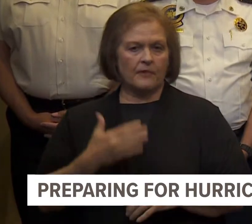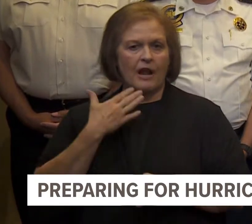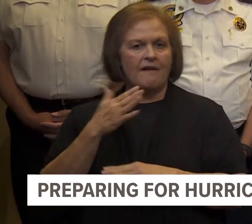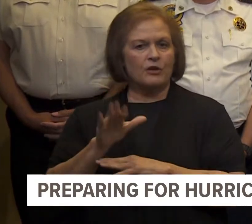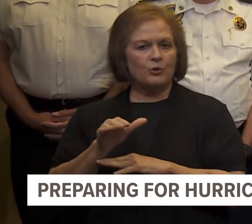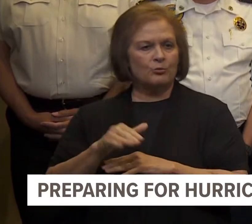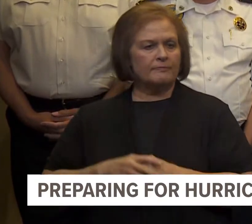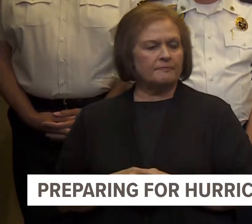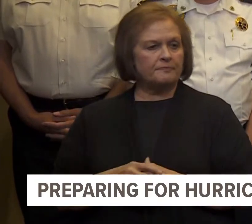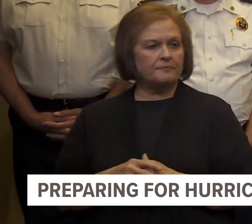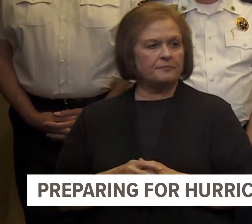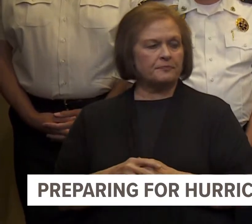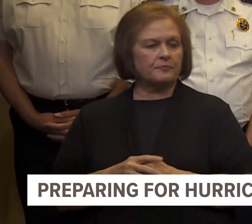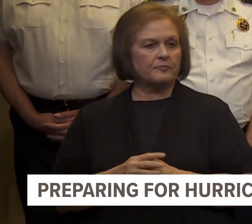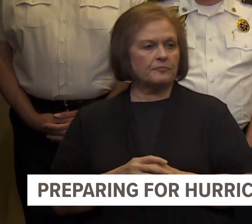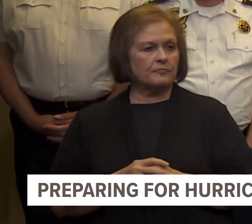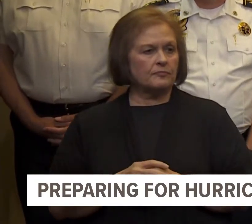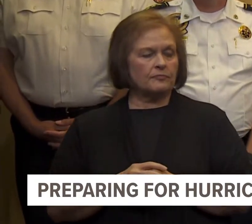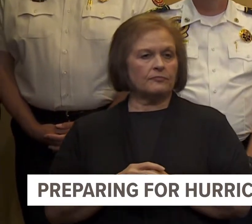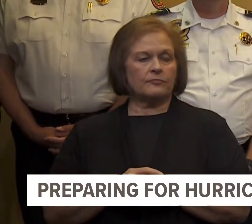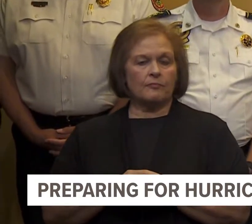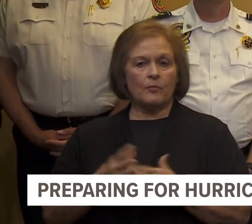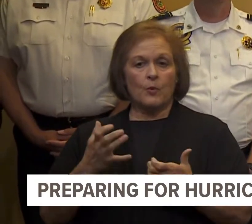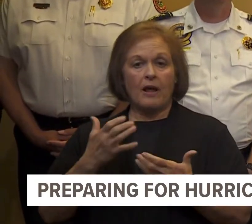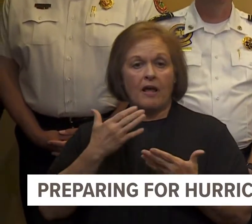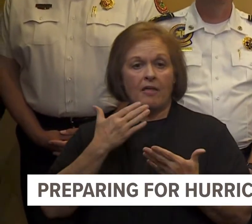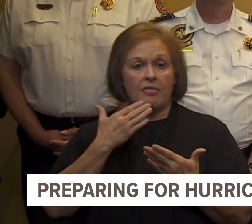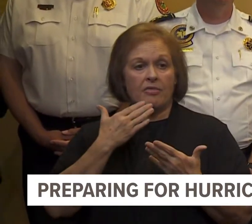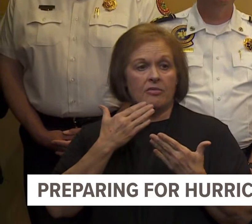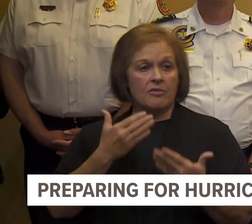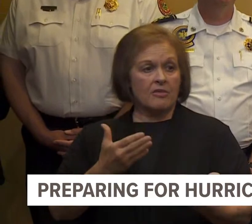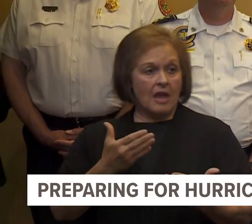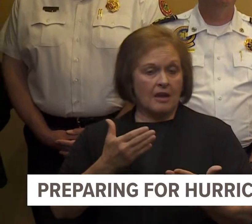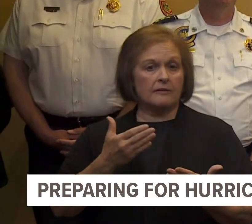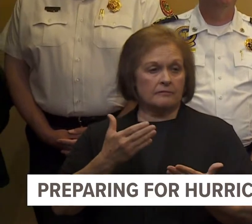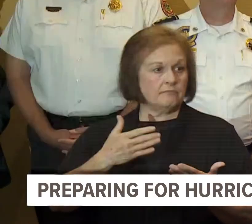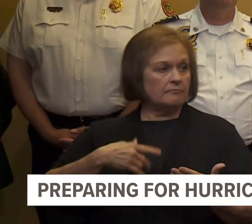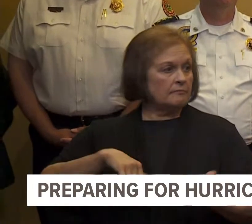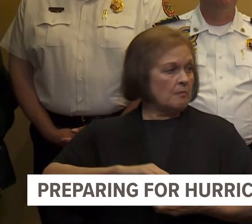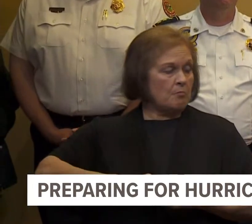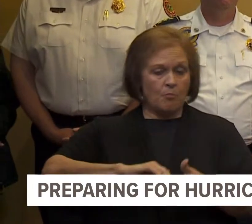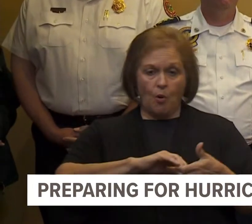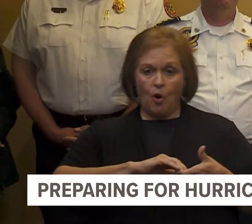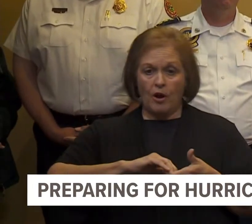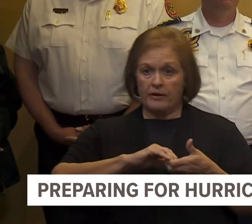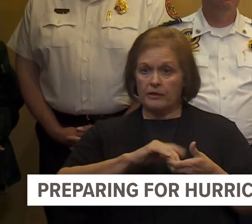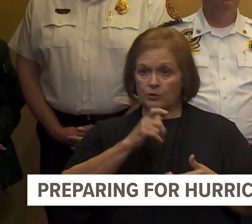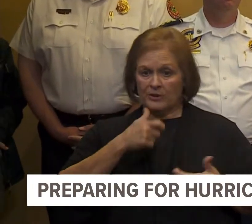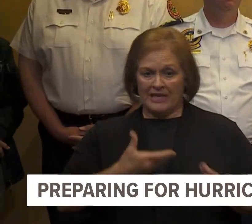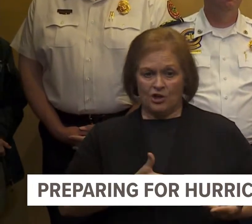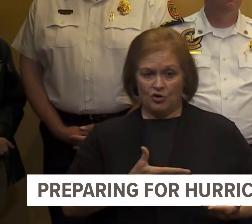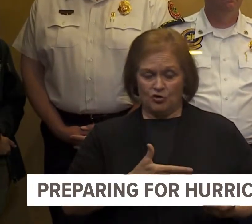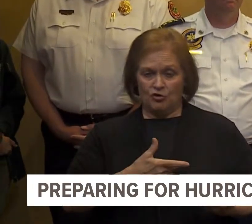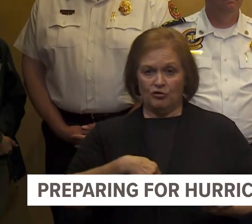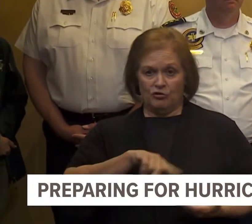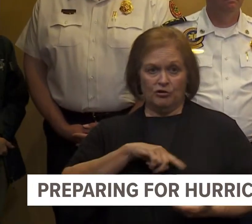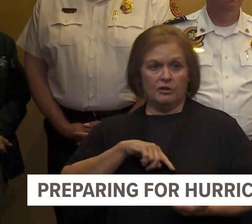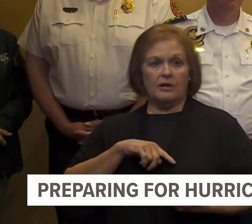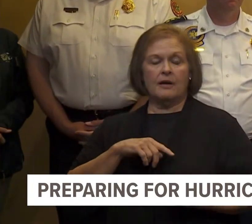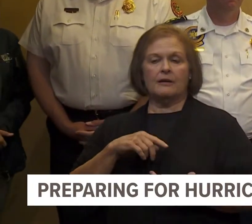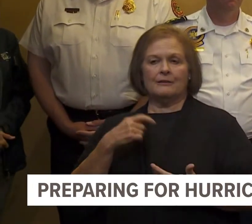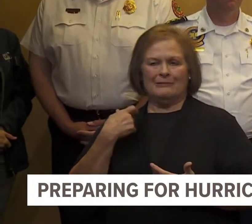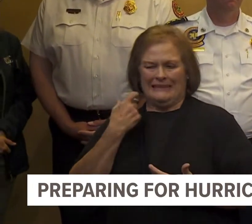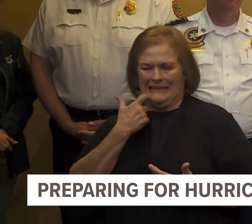Afternoon, everybody. I'd like to start by thanking all the partners that are standing here, and as the mayor mentioned, we